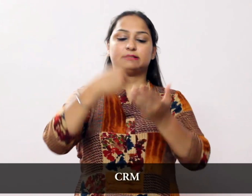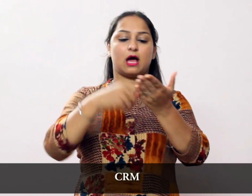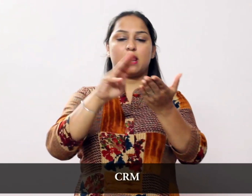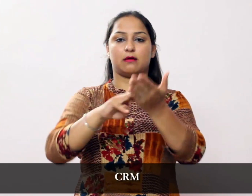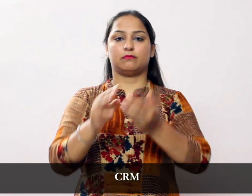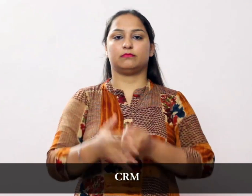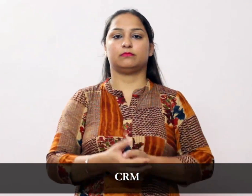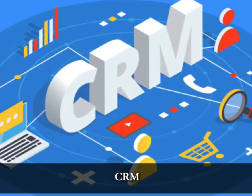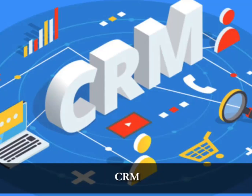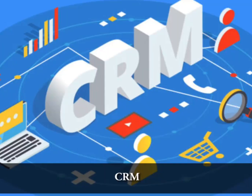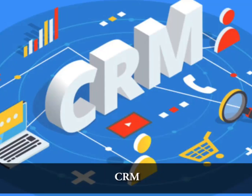CRM.